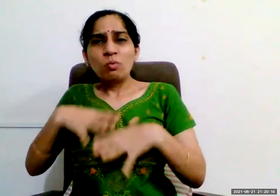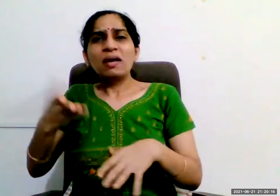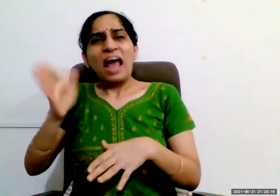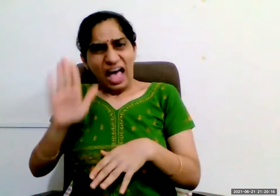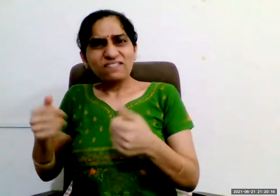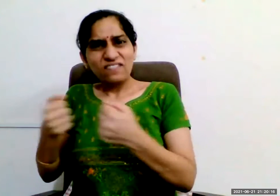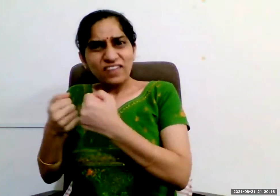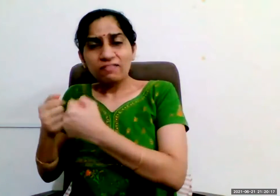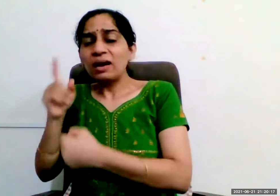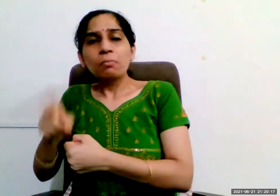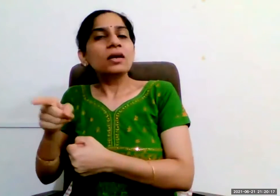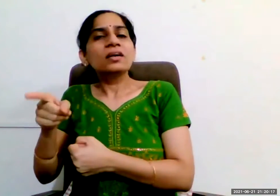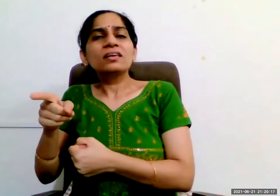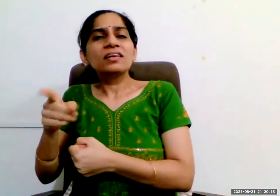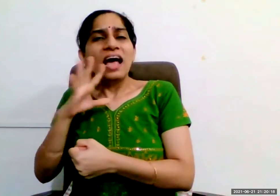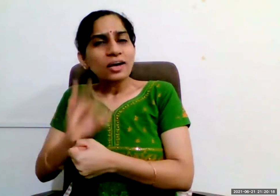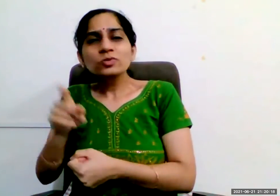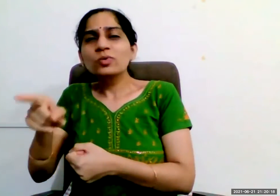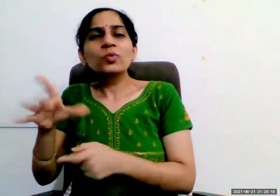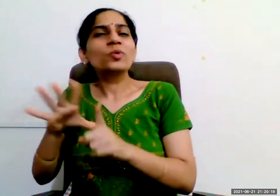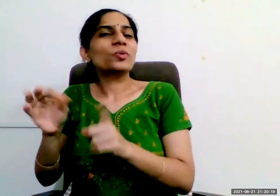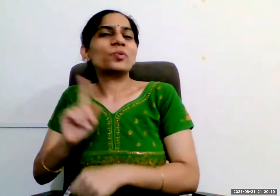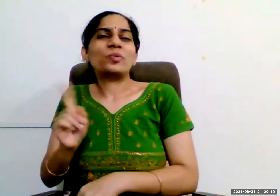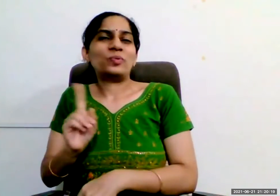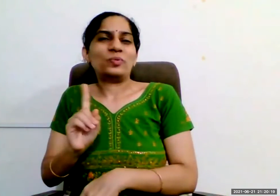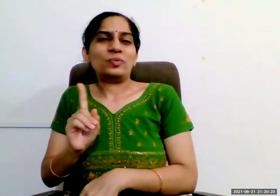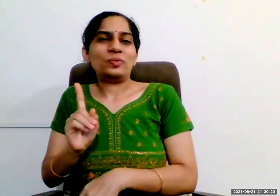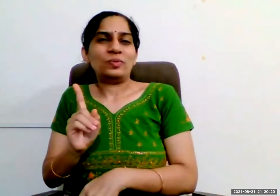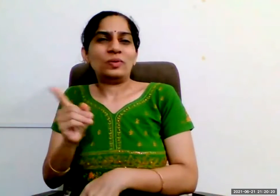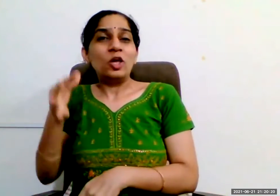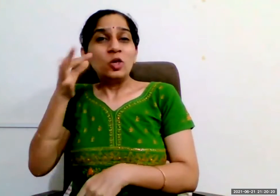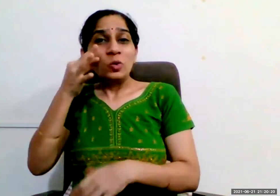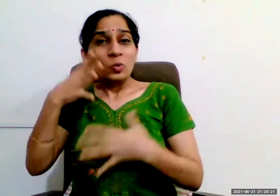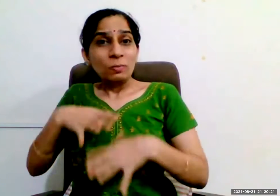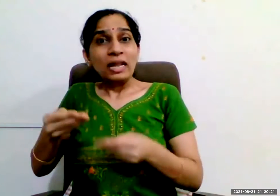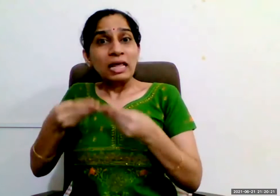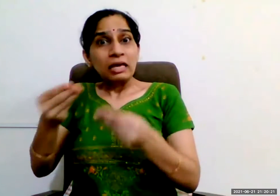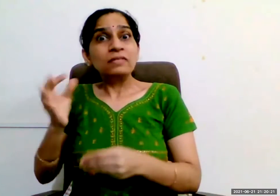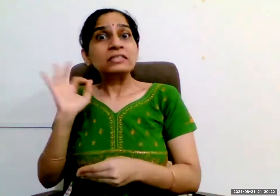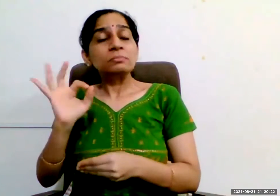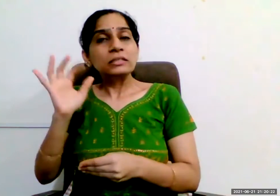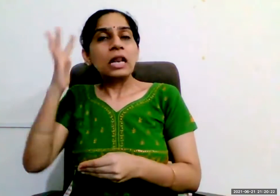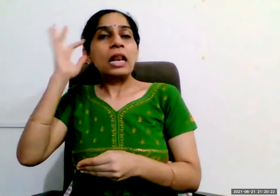and dogs. Humans are given intelligence which are not given to any other living